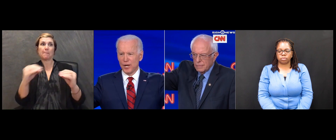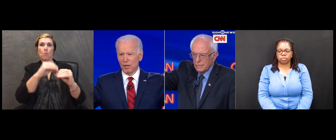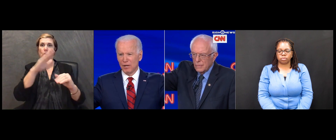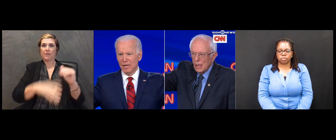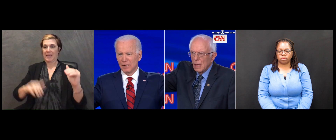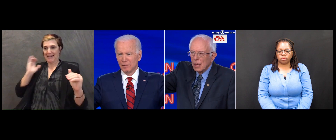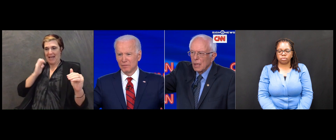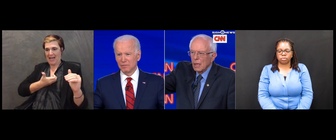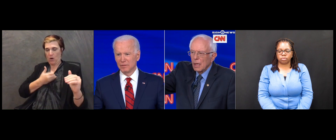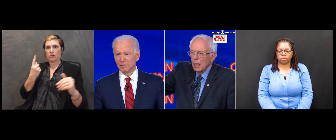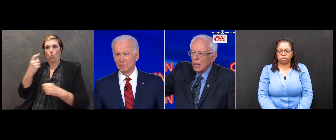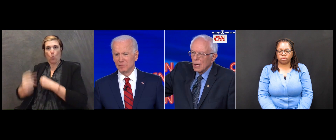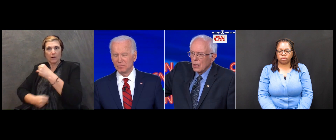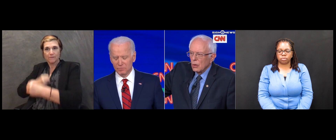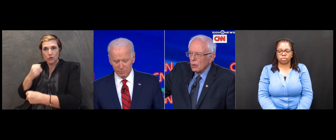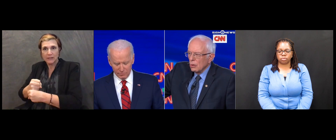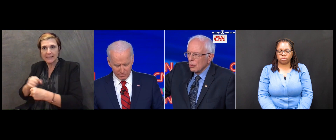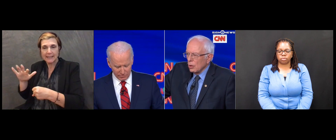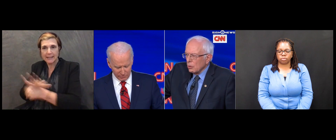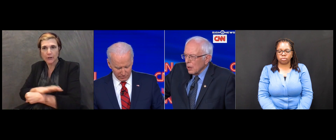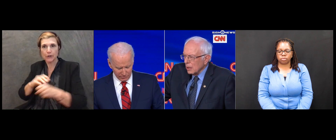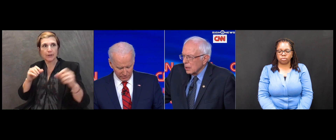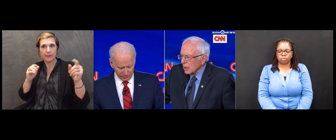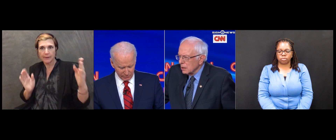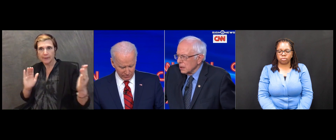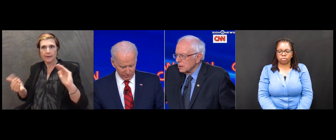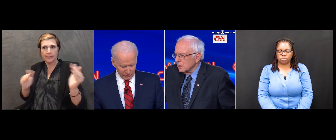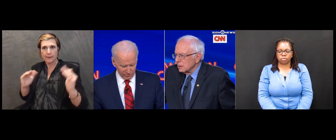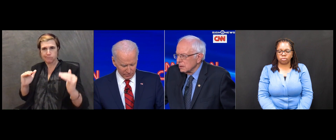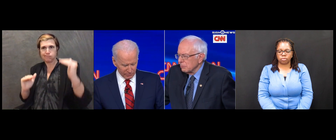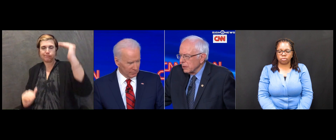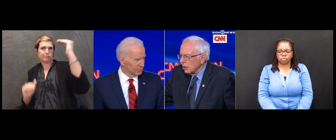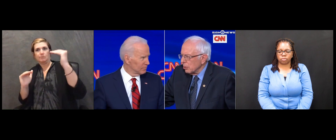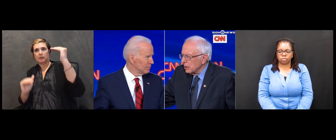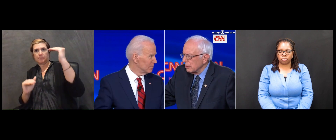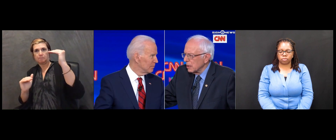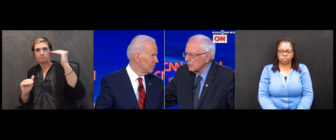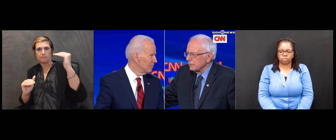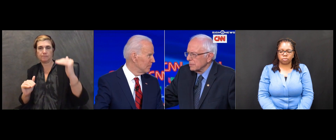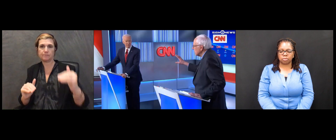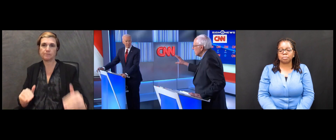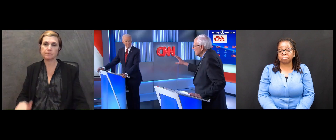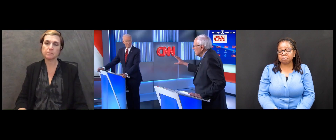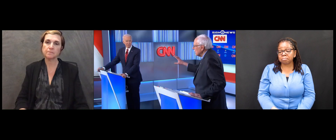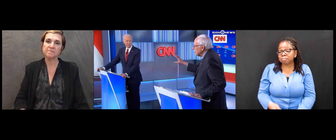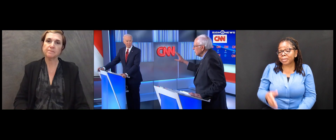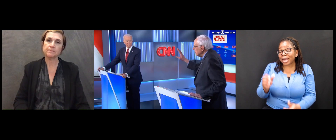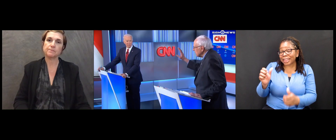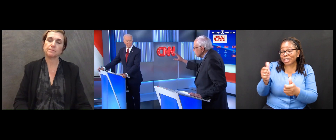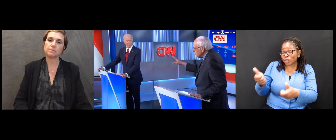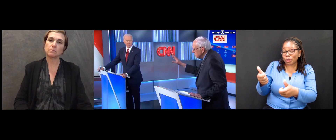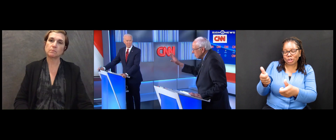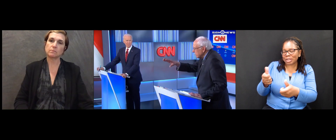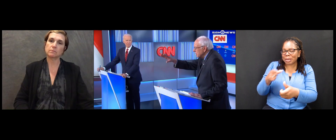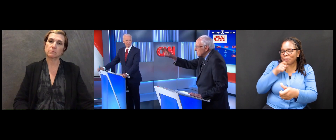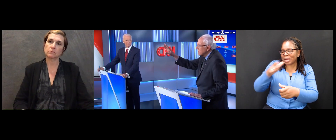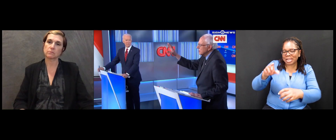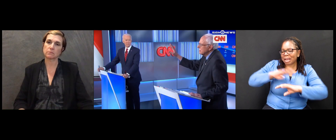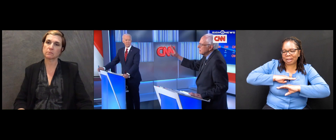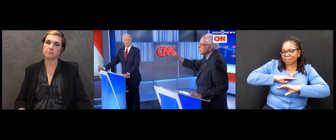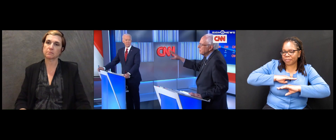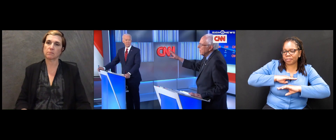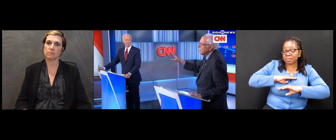per year. Thank you. Thank you, Mr. Vice President. Senator Sanders? All well and good, but nowhere near enough. I mean, you mentioned we started